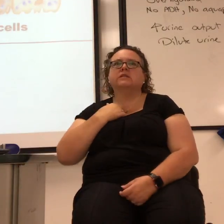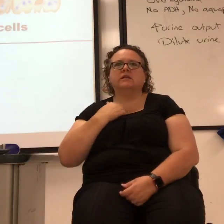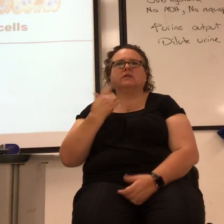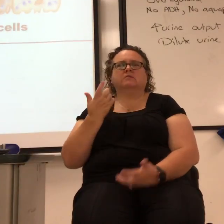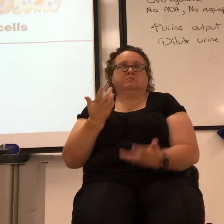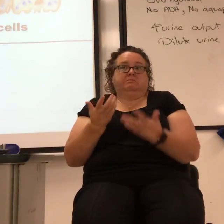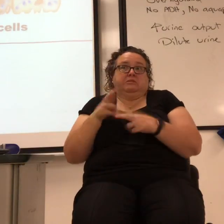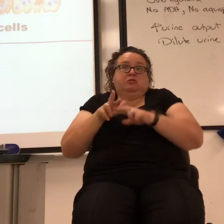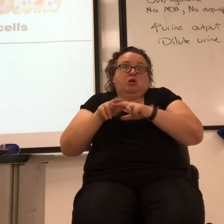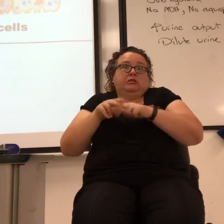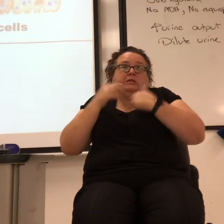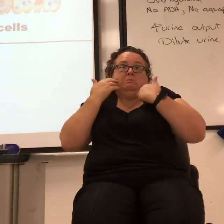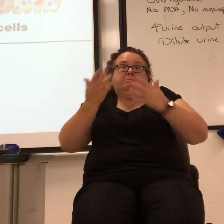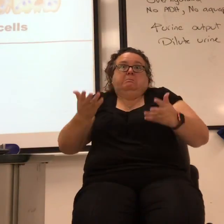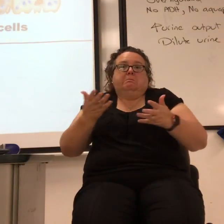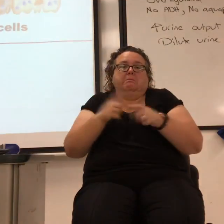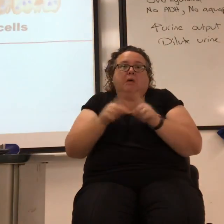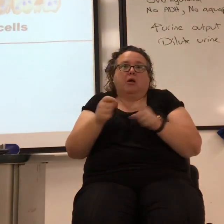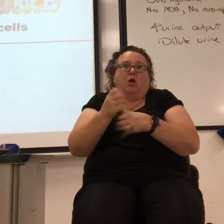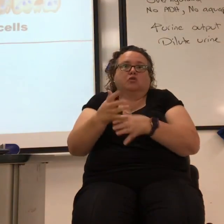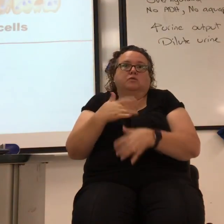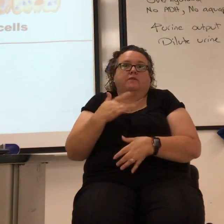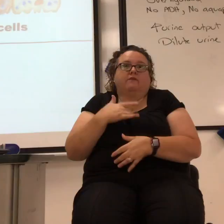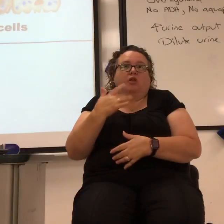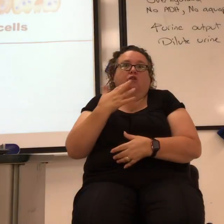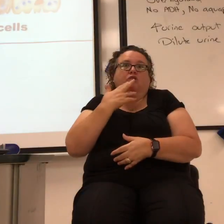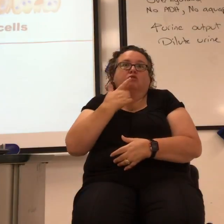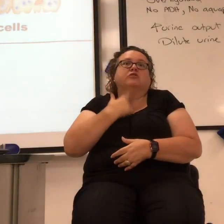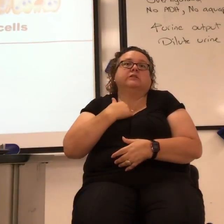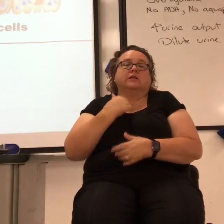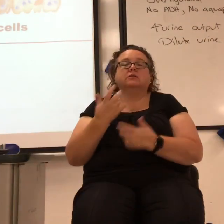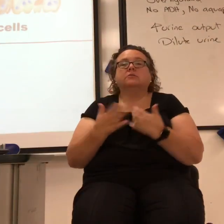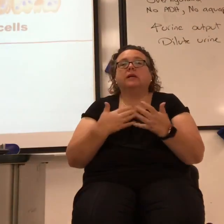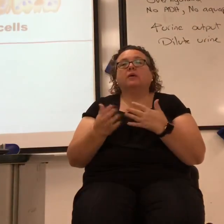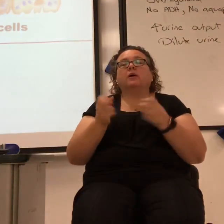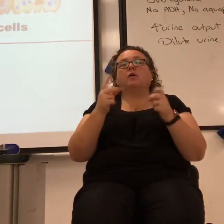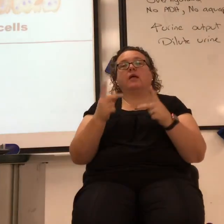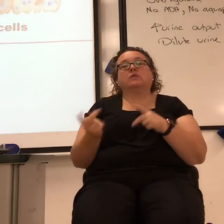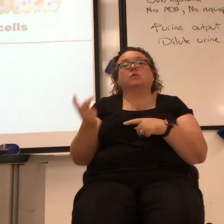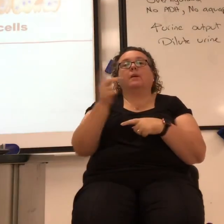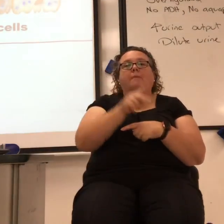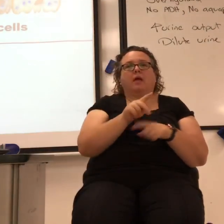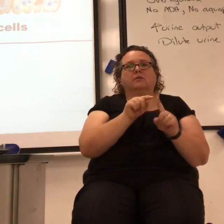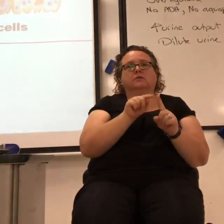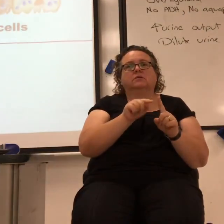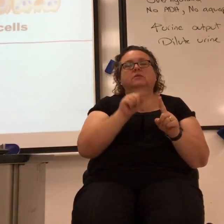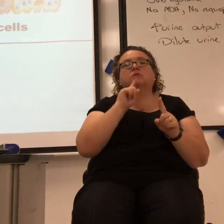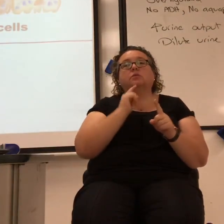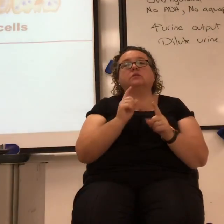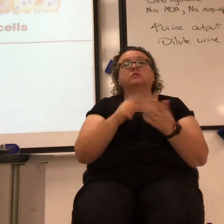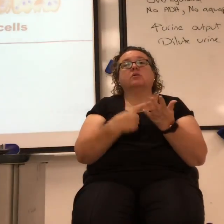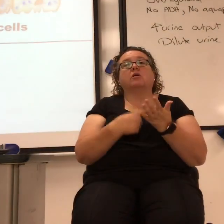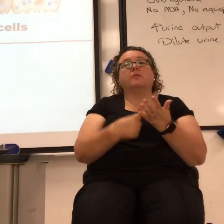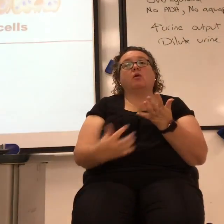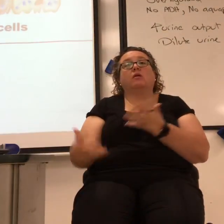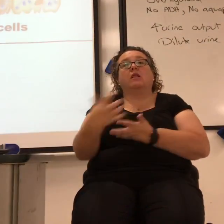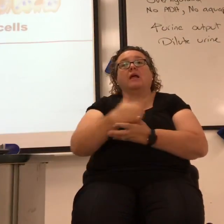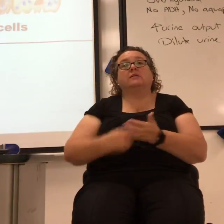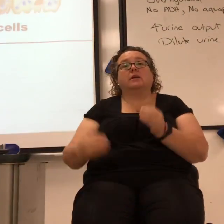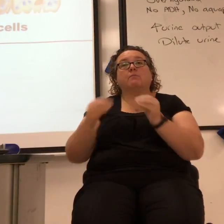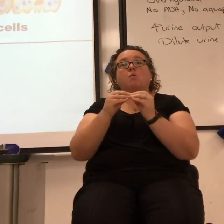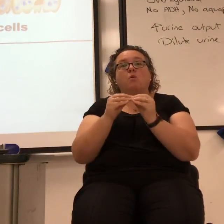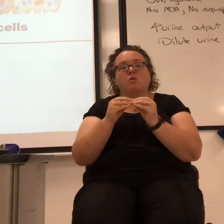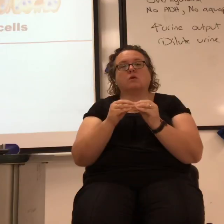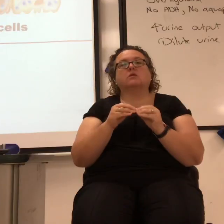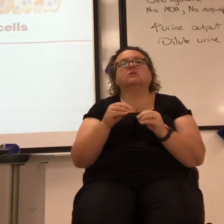thirsty. Okay, collecting duct. Let's get back to that. So we're talking about the collecting duct more. So we're talking about collecting